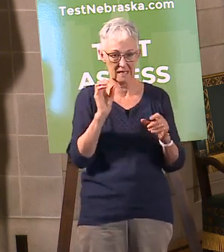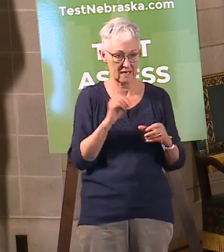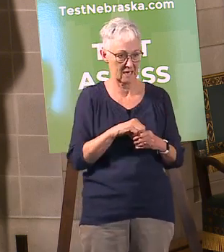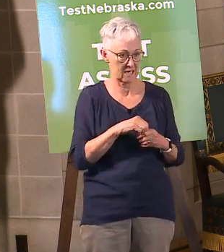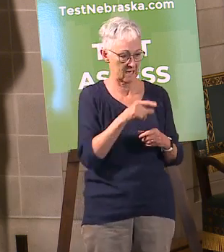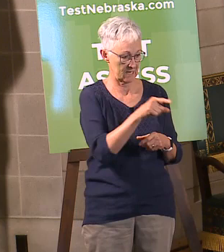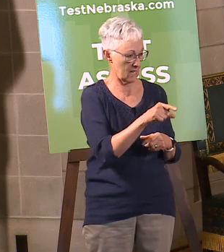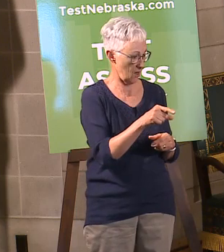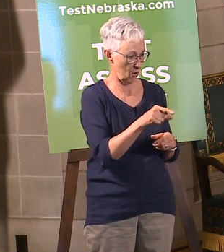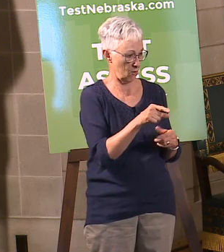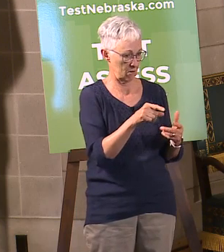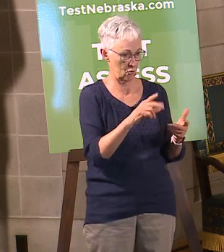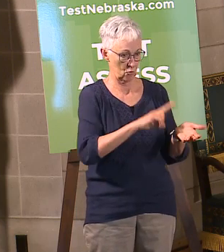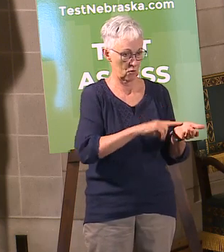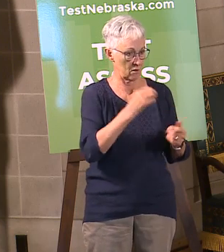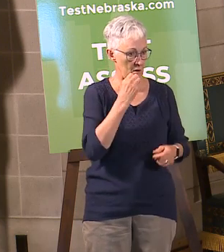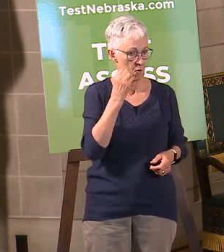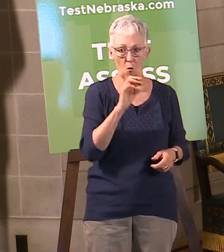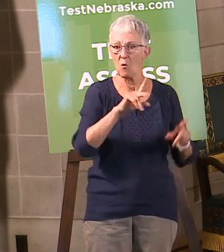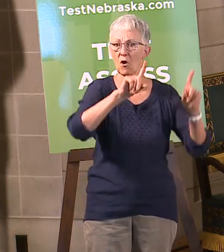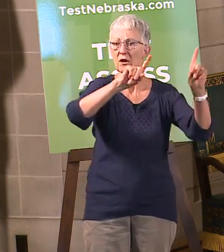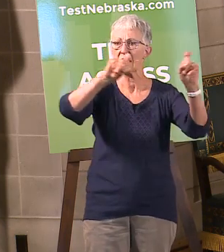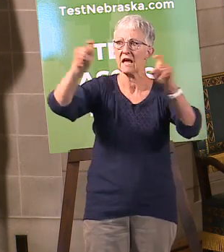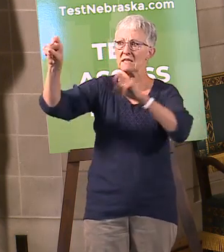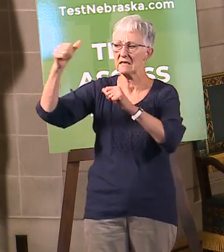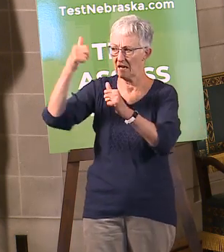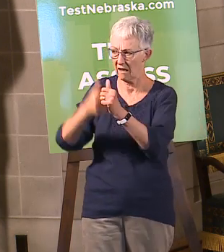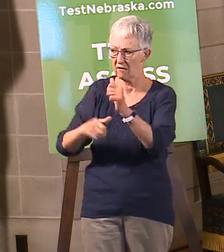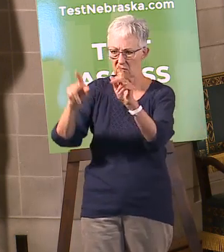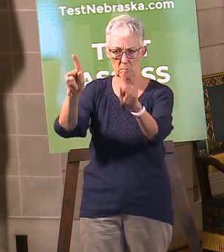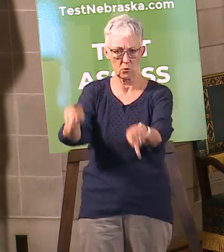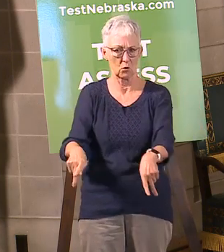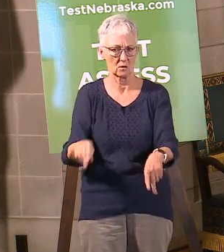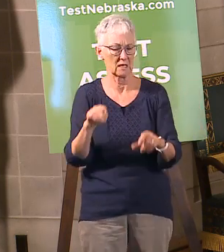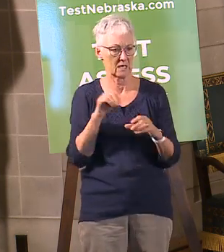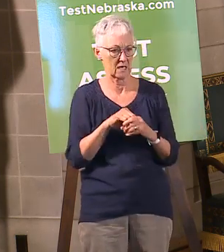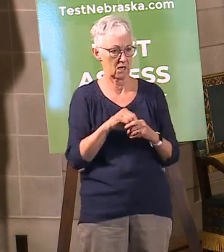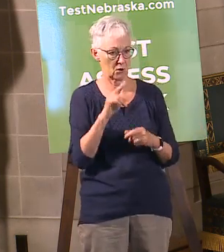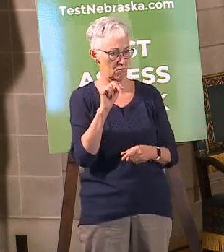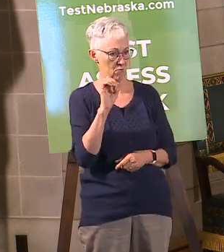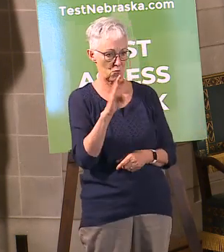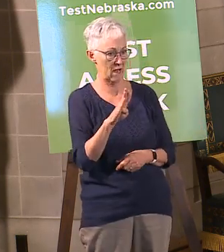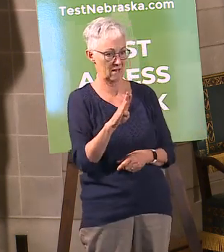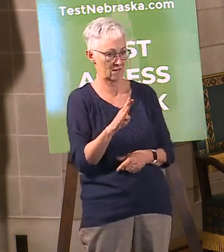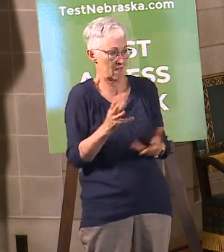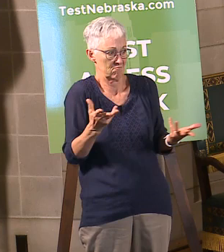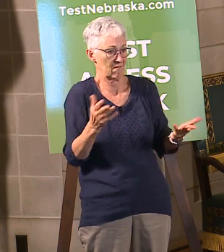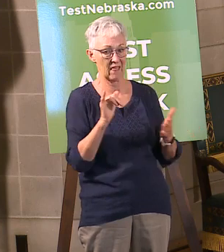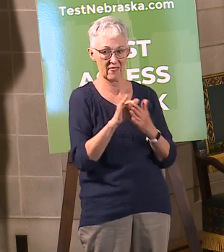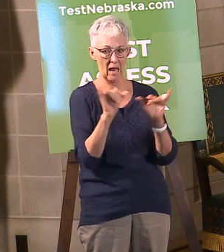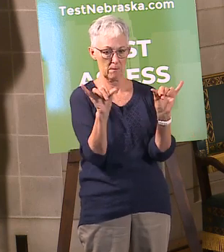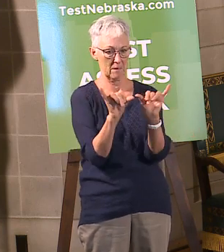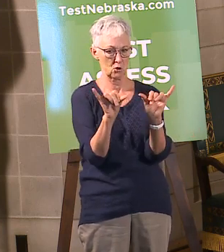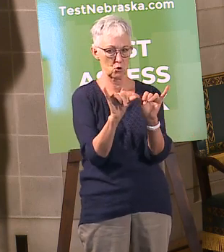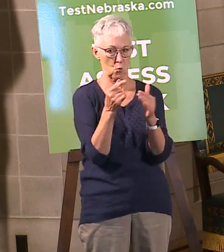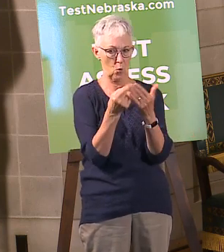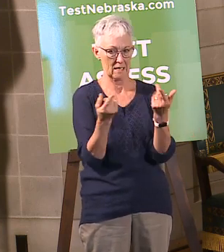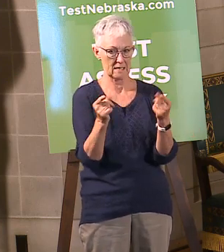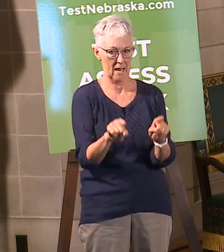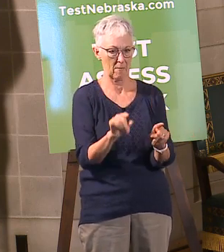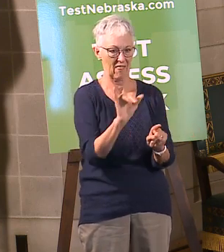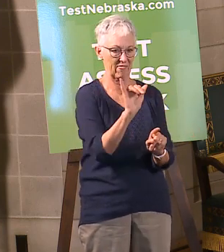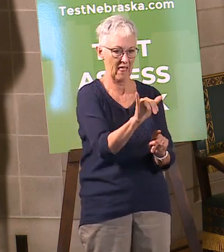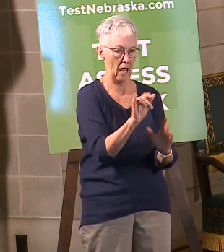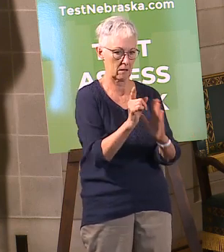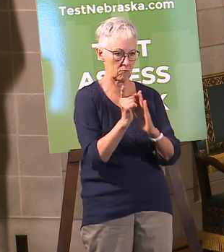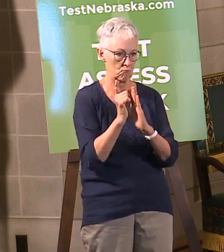in Nebraska on a daily basis is just a point-in-time event. So at this time, it would be fairly useless